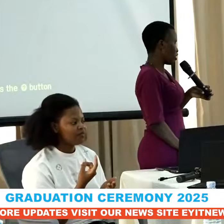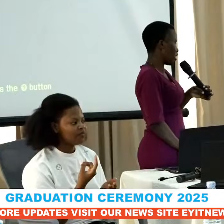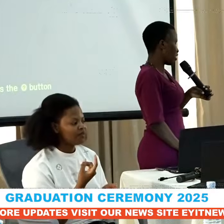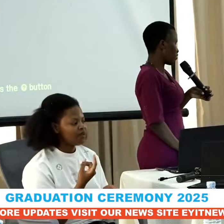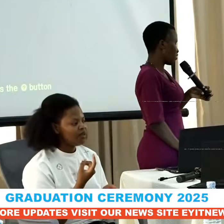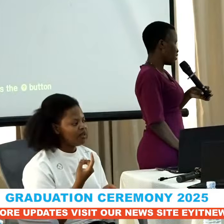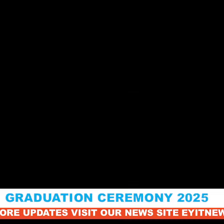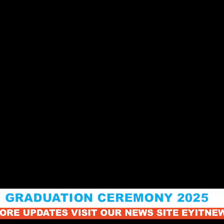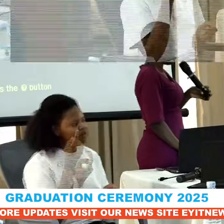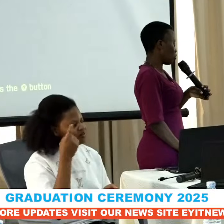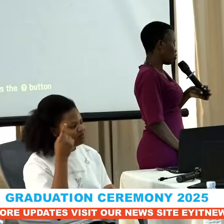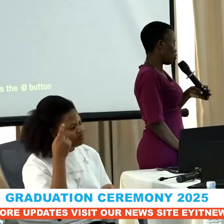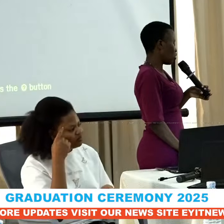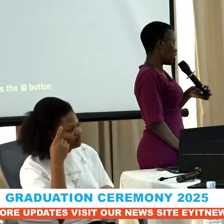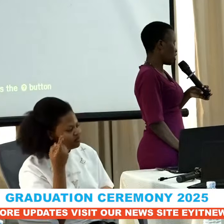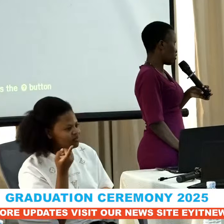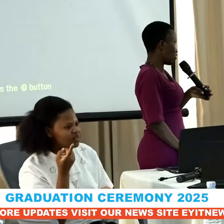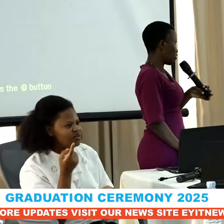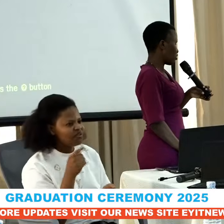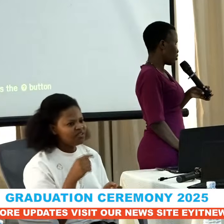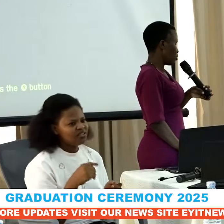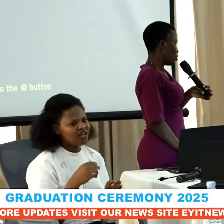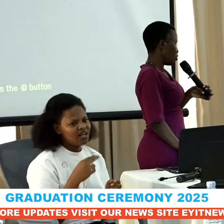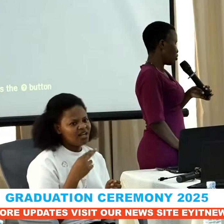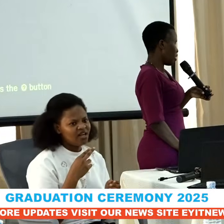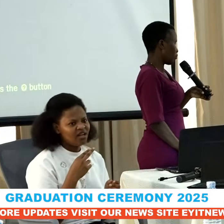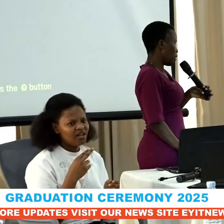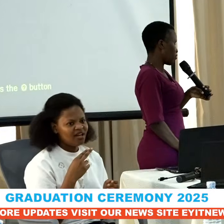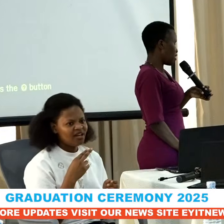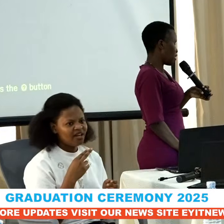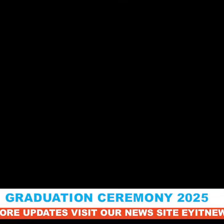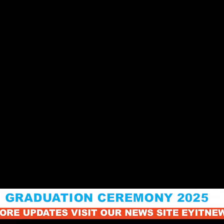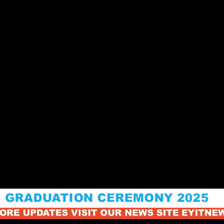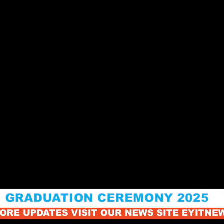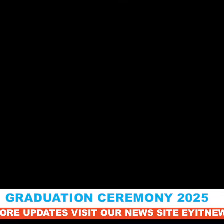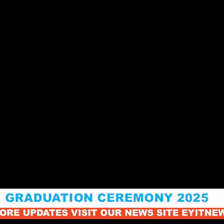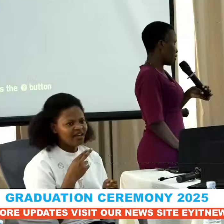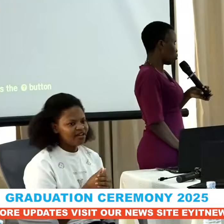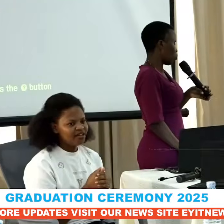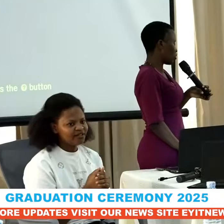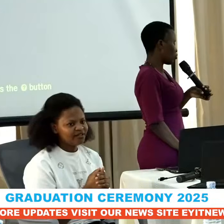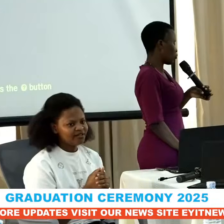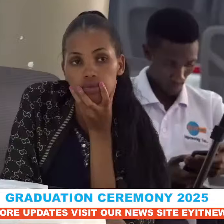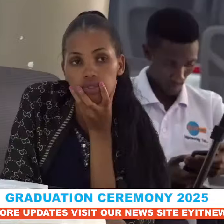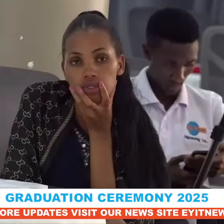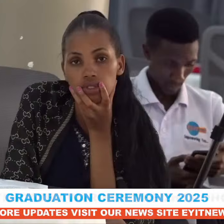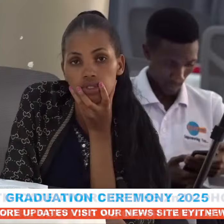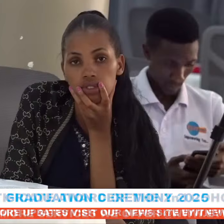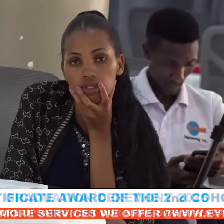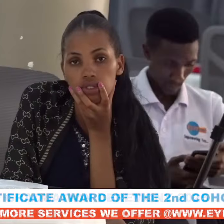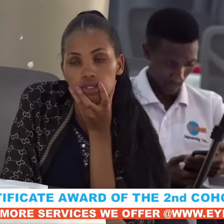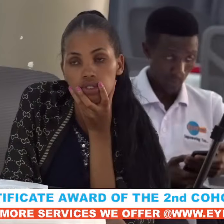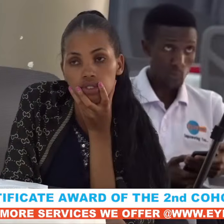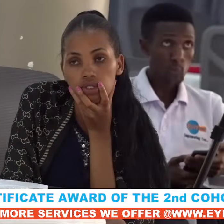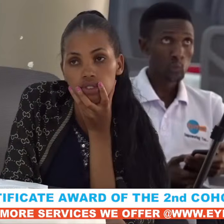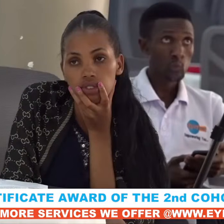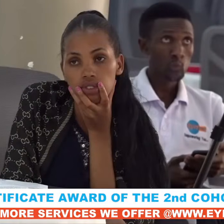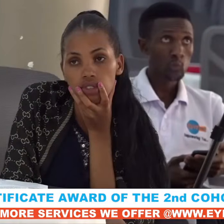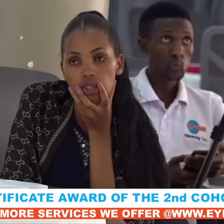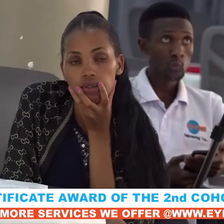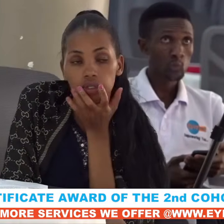conversation he has does not connect, or sometimes they keep quiet, they don't want to speak, they want